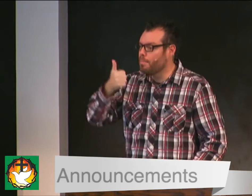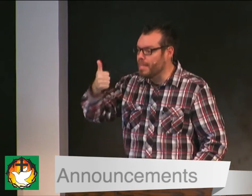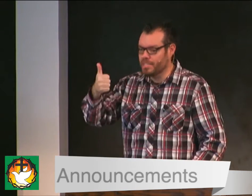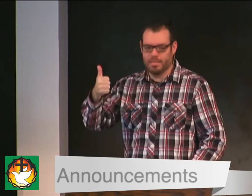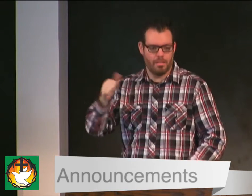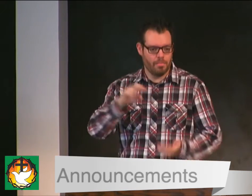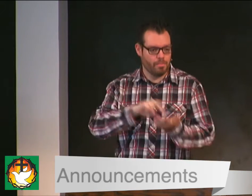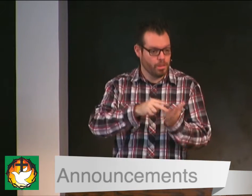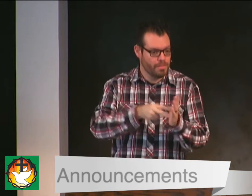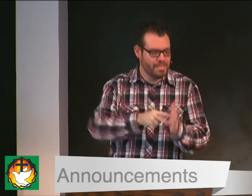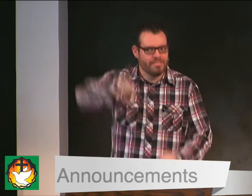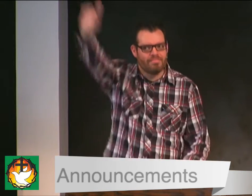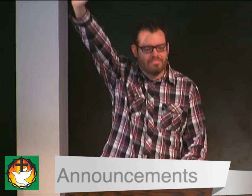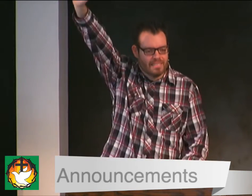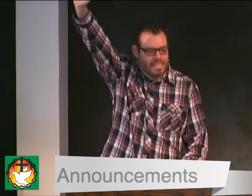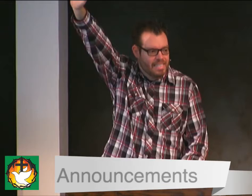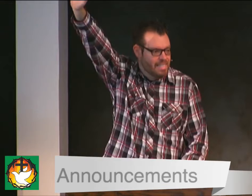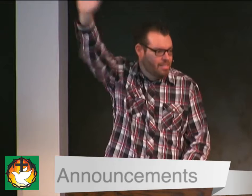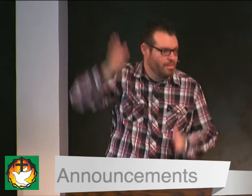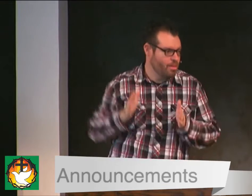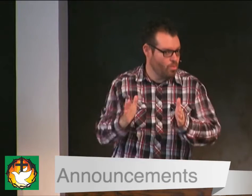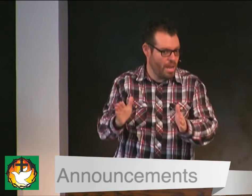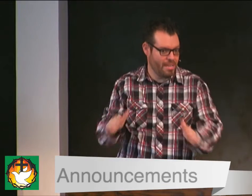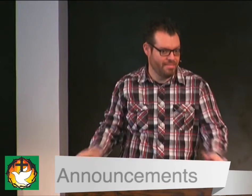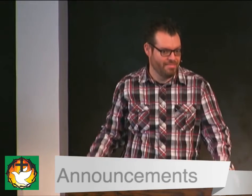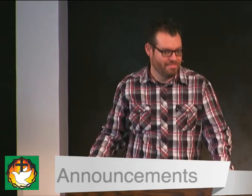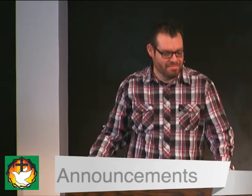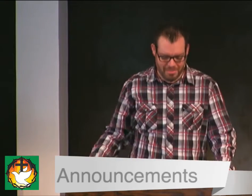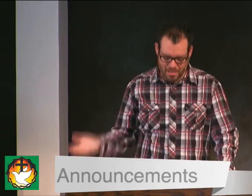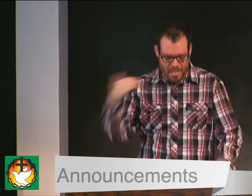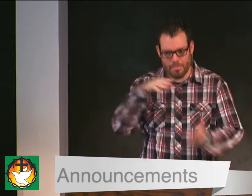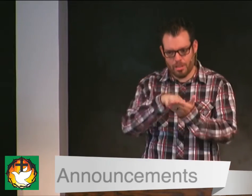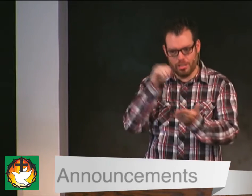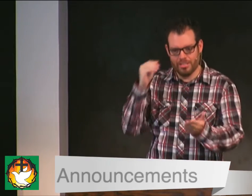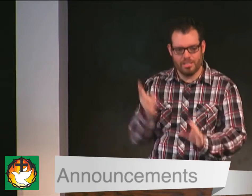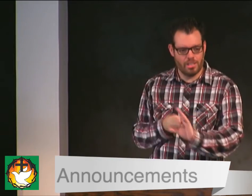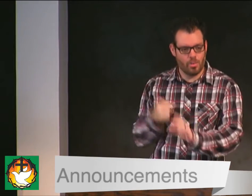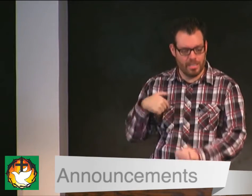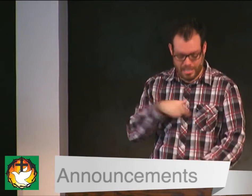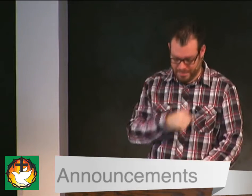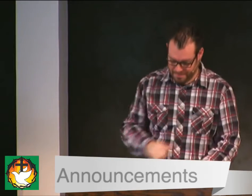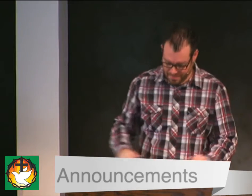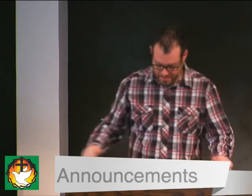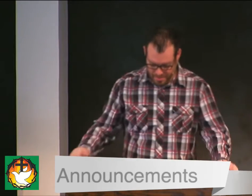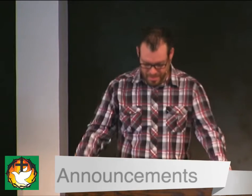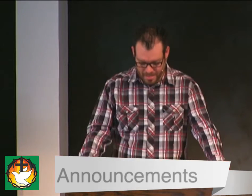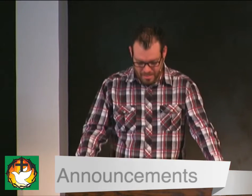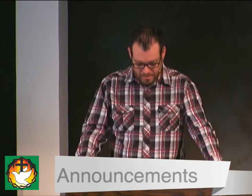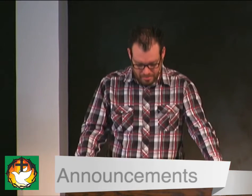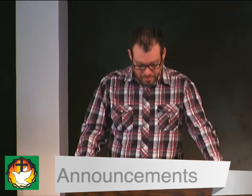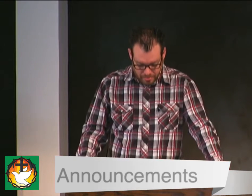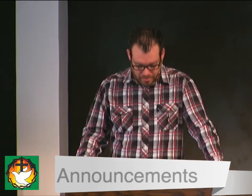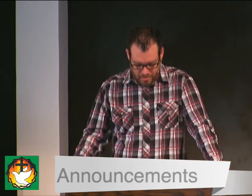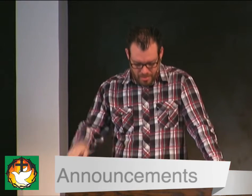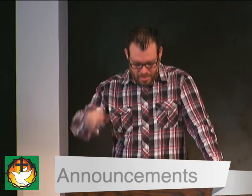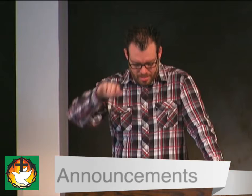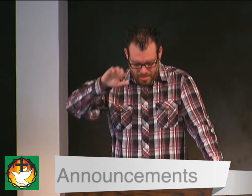want the best purpose, it's His way. So come and learn, join us.